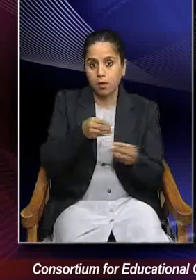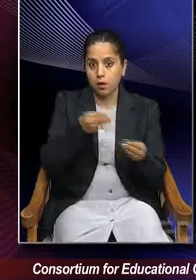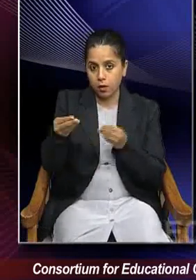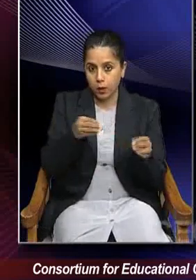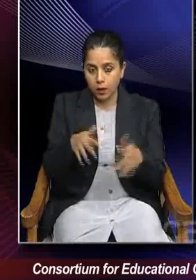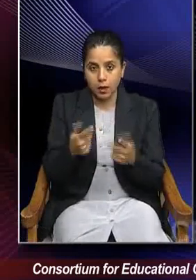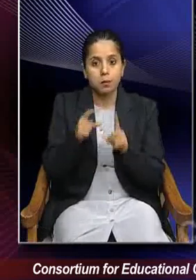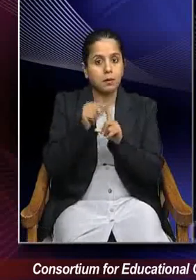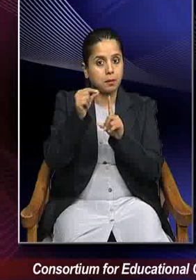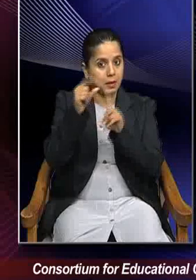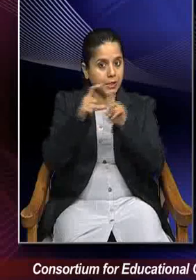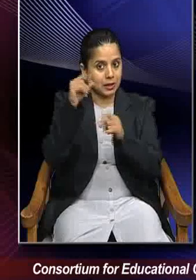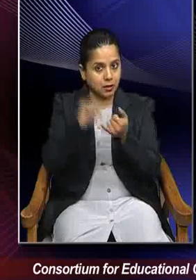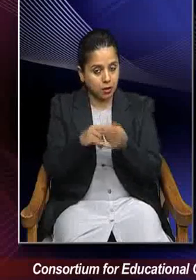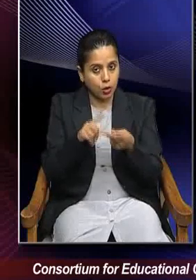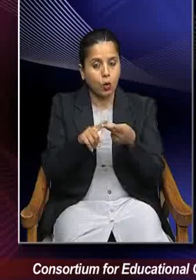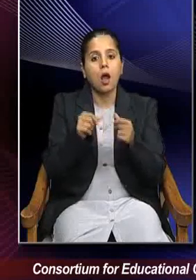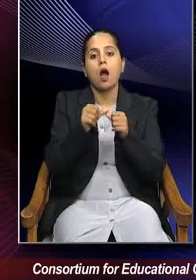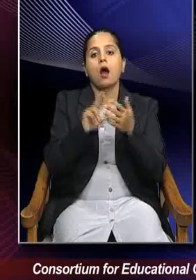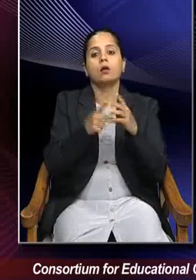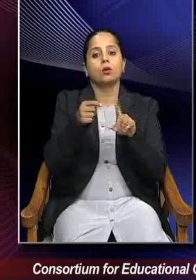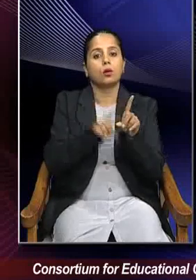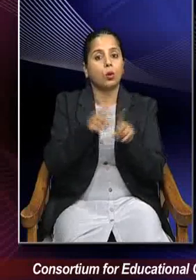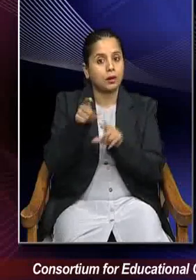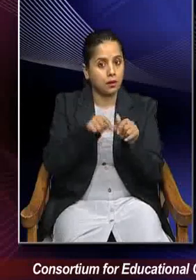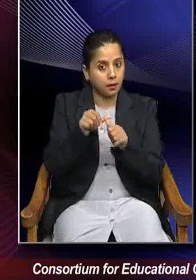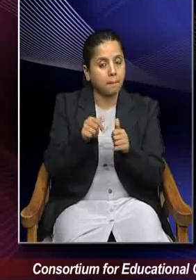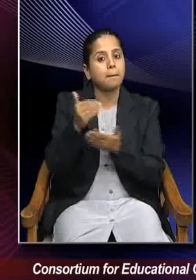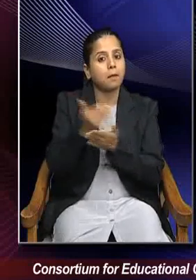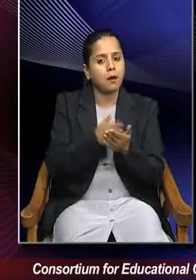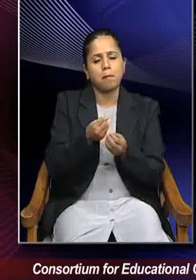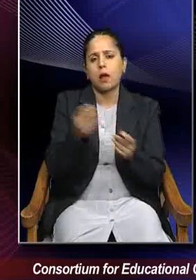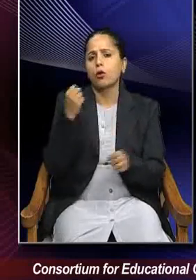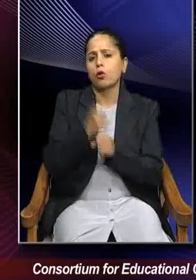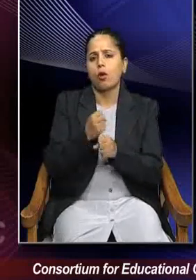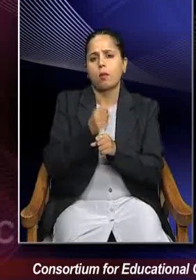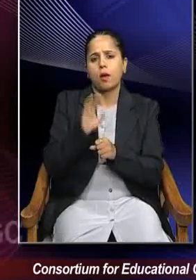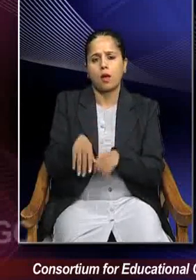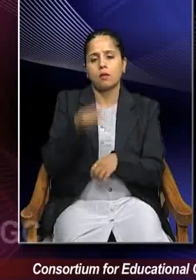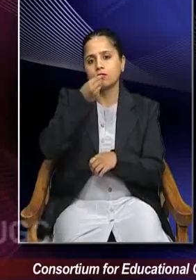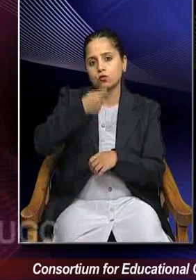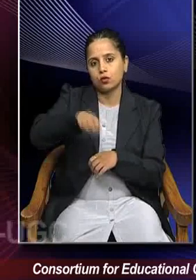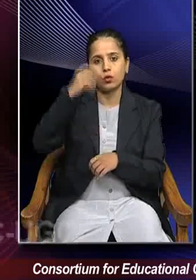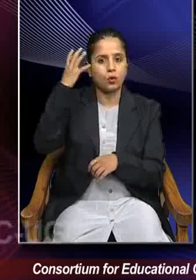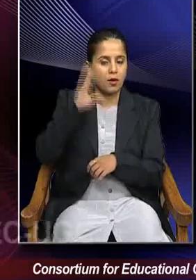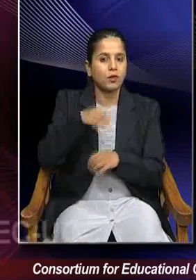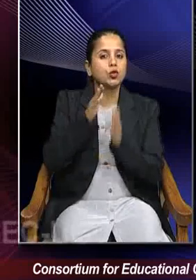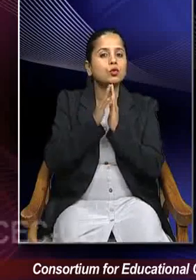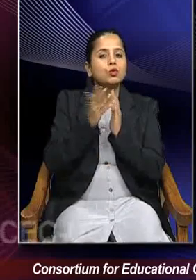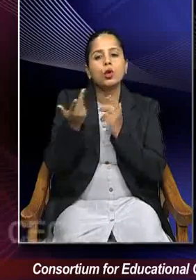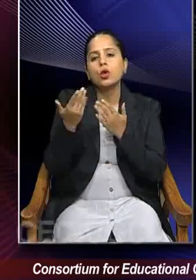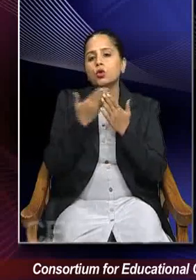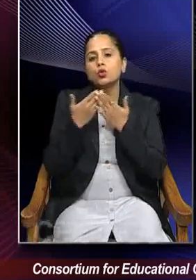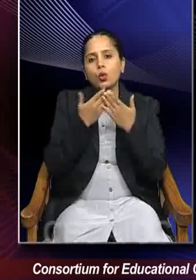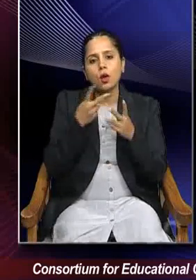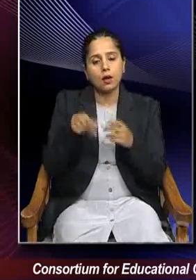system, whether it is Antyodaya program, and many governments have come out with midday meal program for children. Recently the government